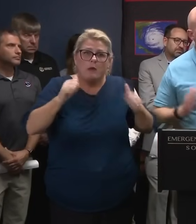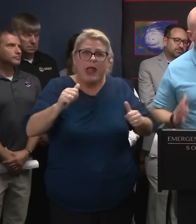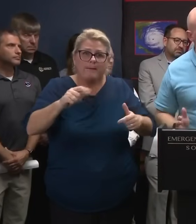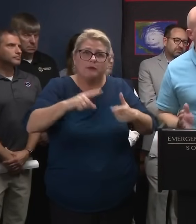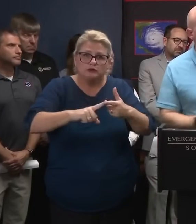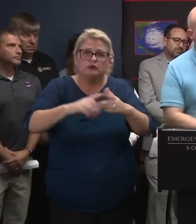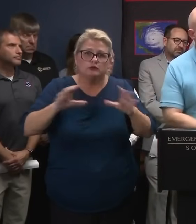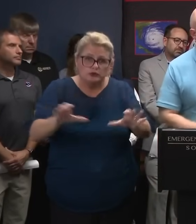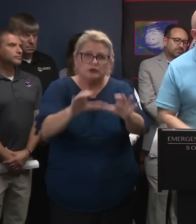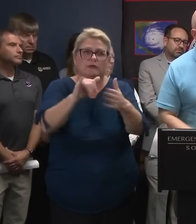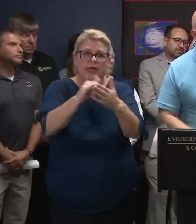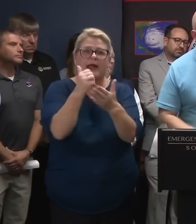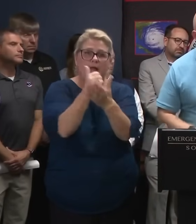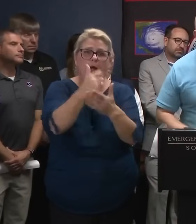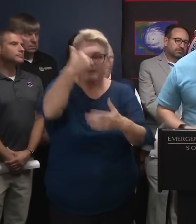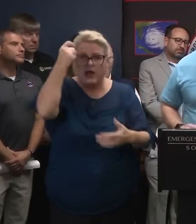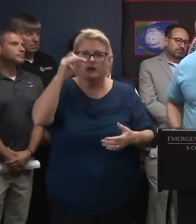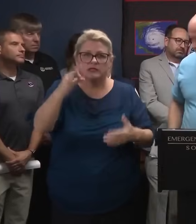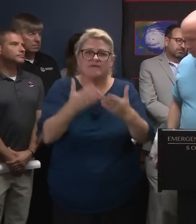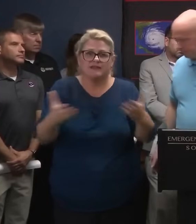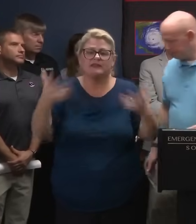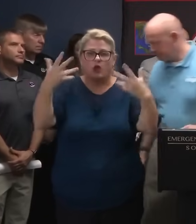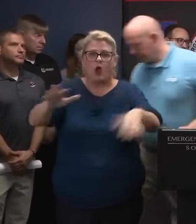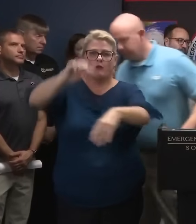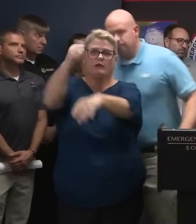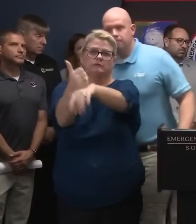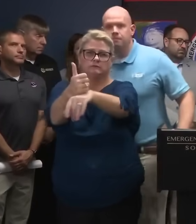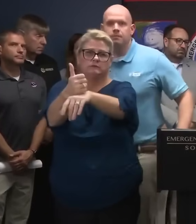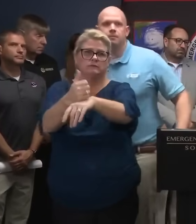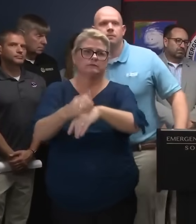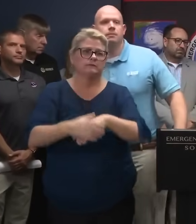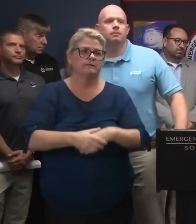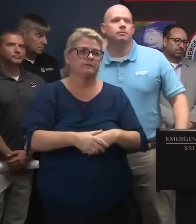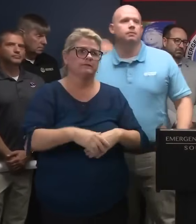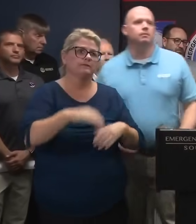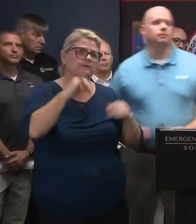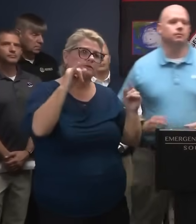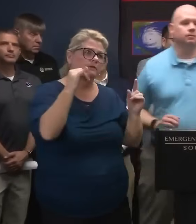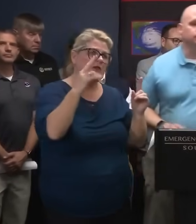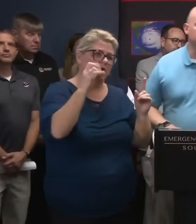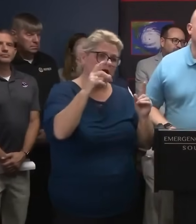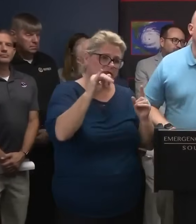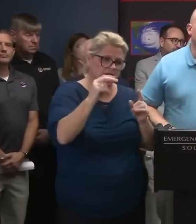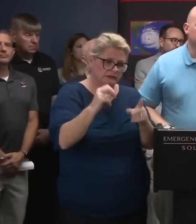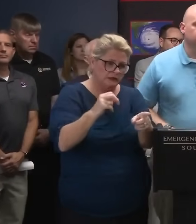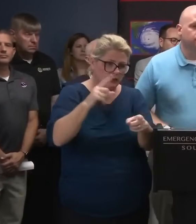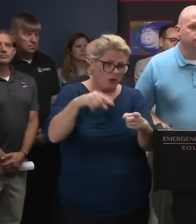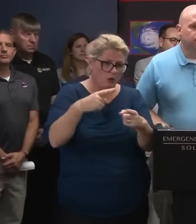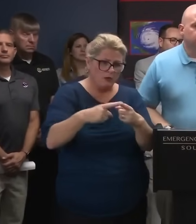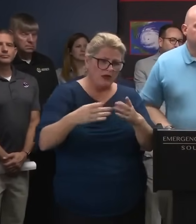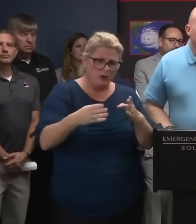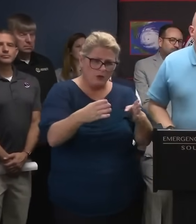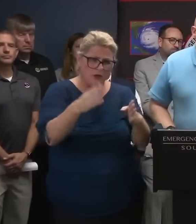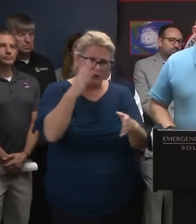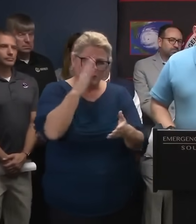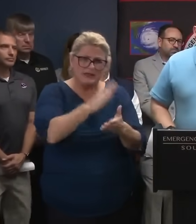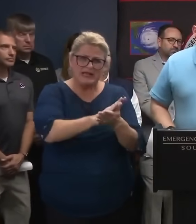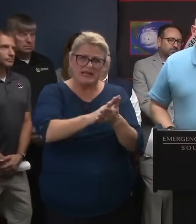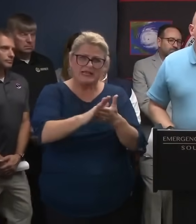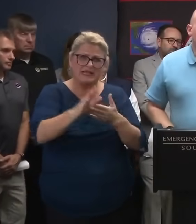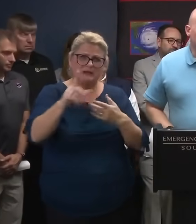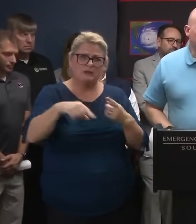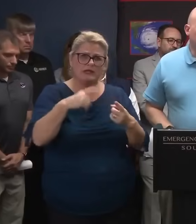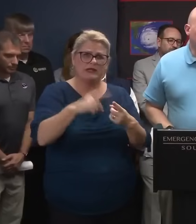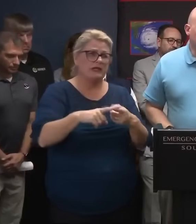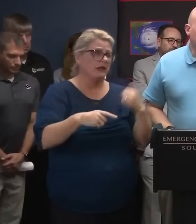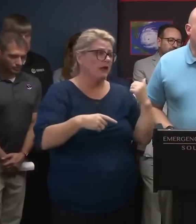those resources prepped and ready to go into the zone. Yes. Justin, do you have any sense on when the roads might be cleared? So I